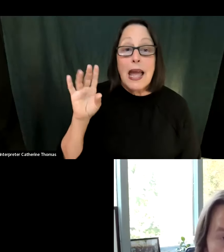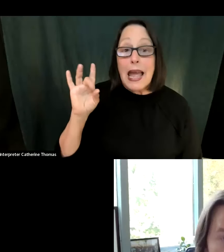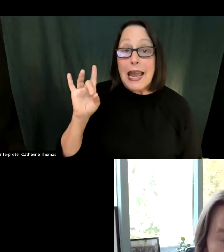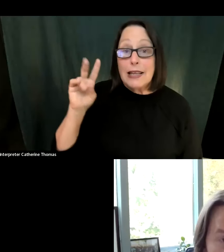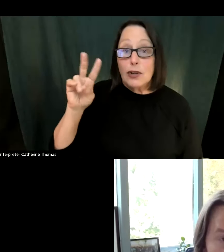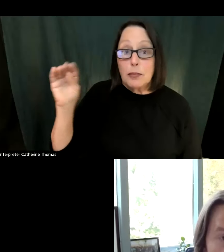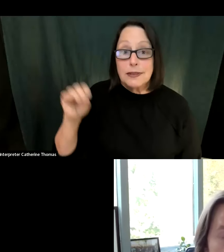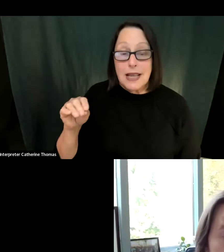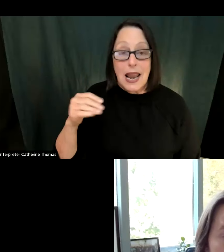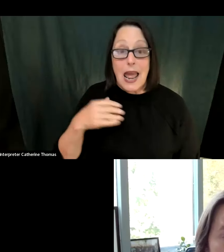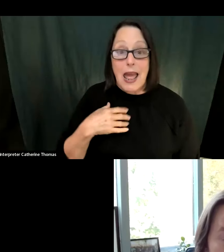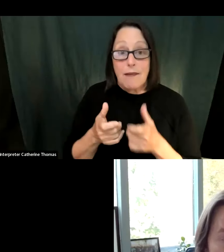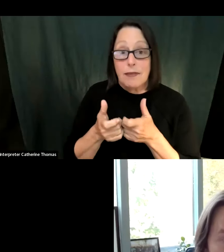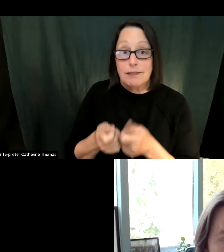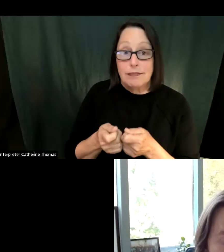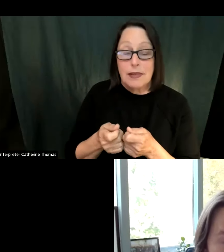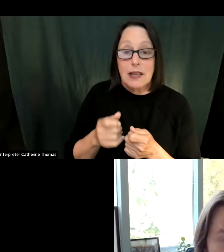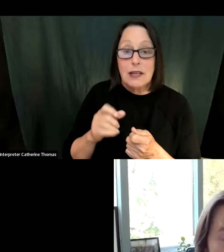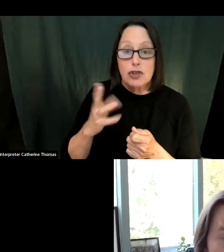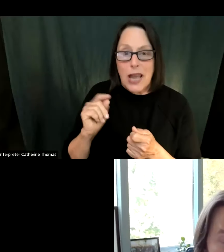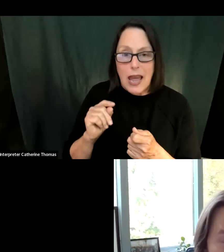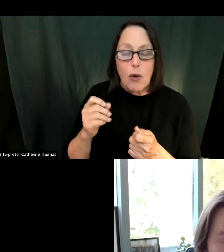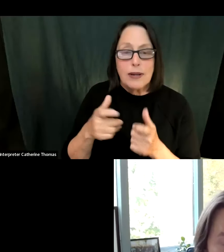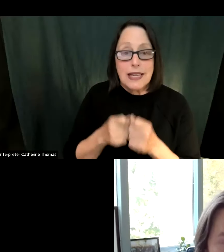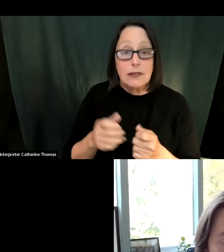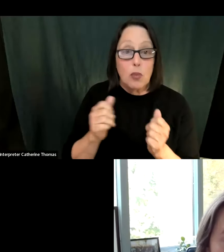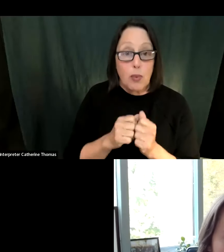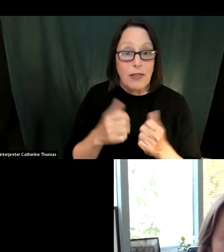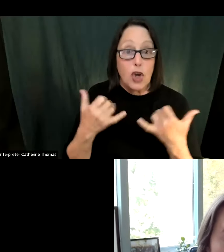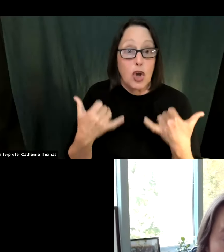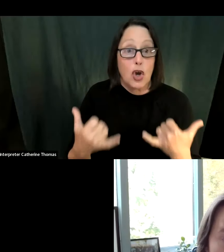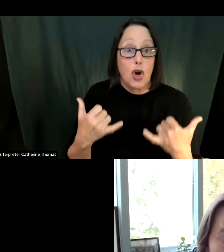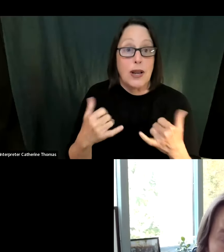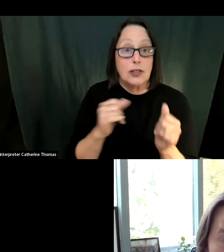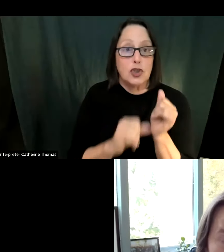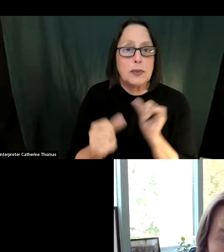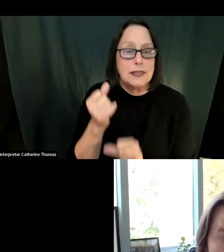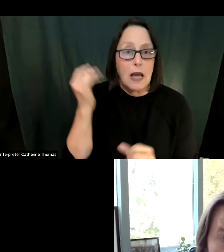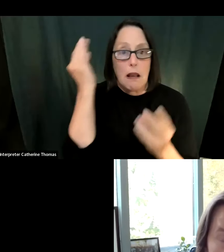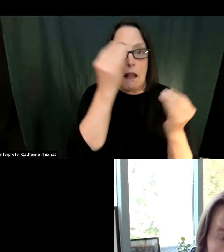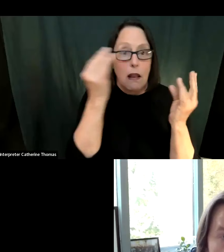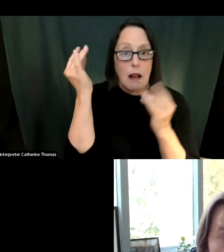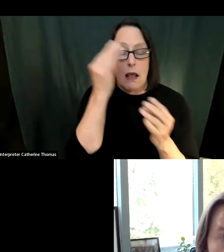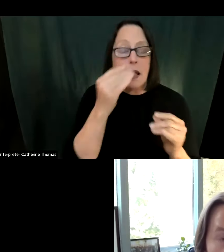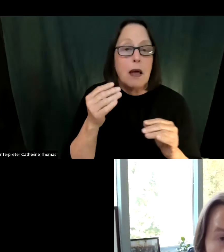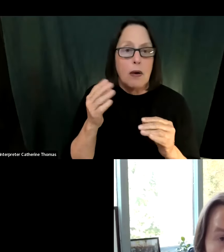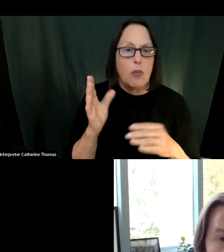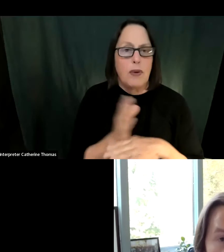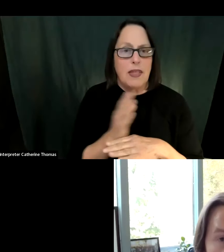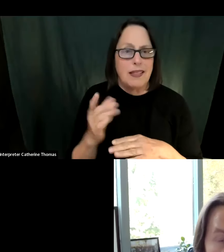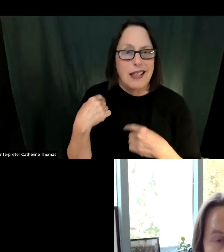into the chat with current suicide ideation or suicide ideation within the last 24 hours.